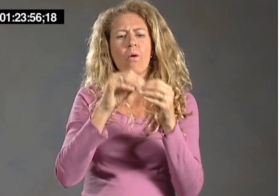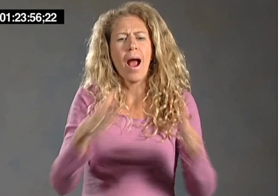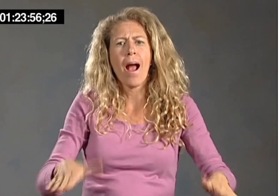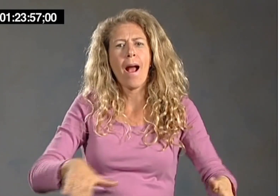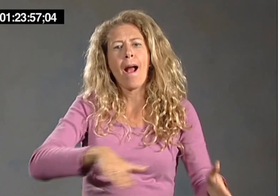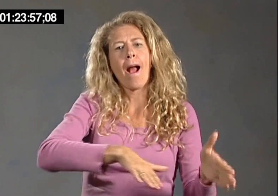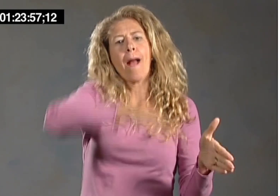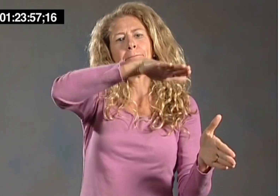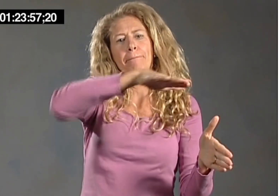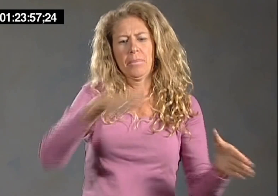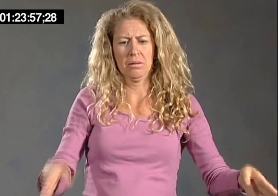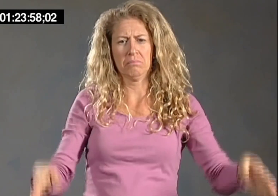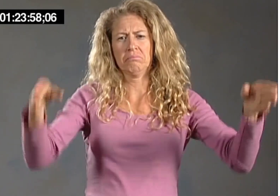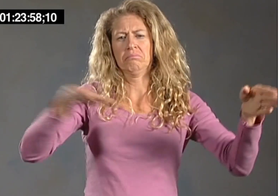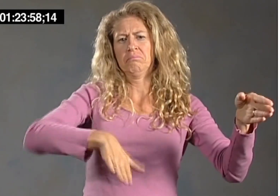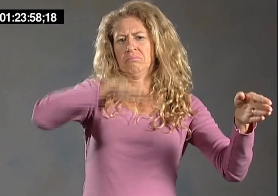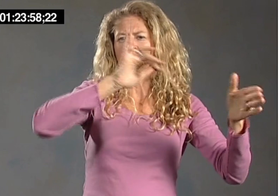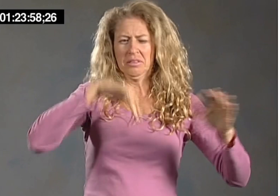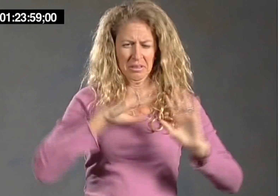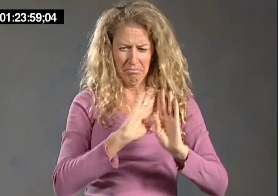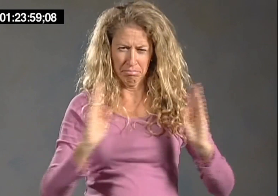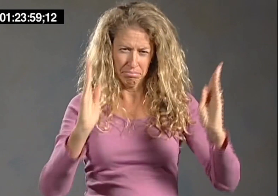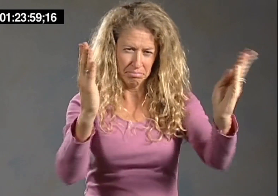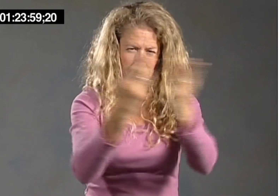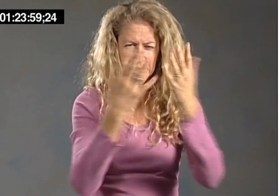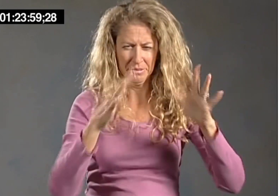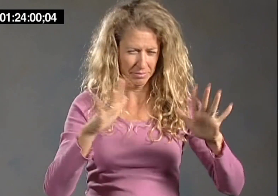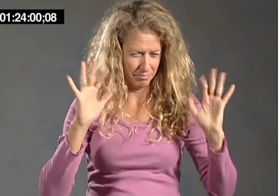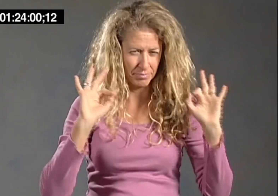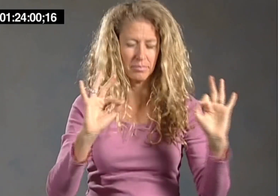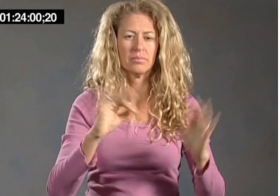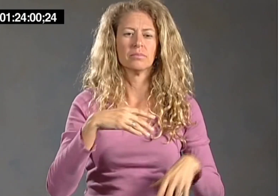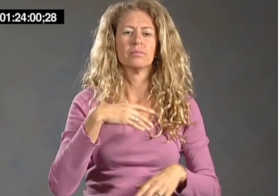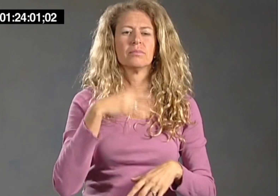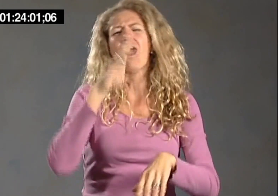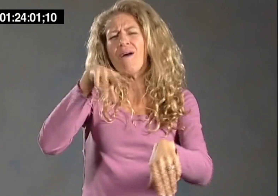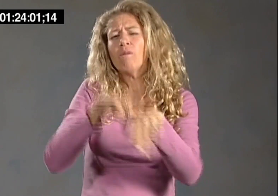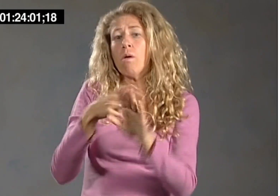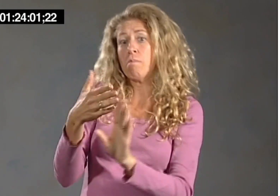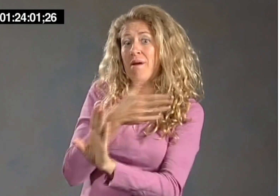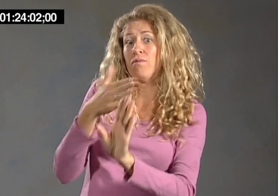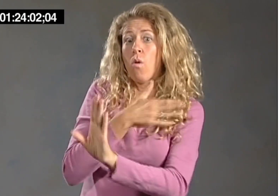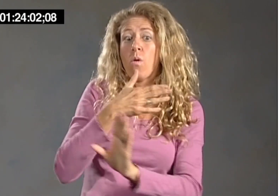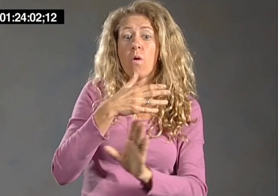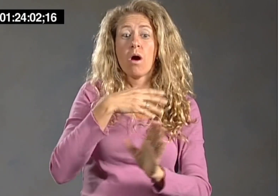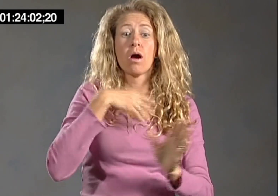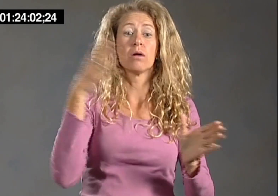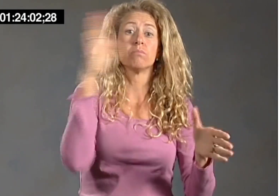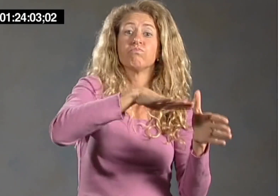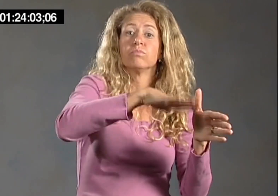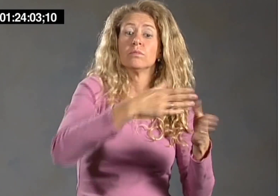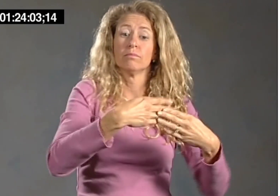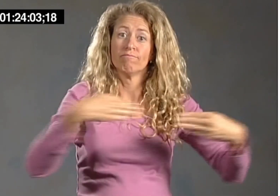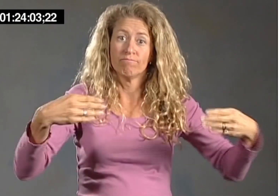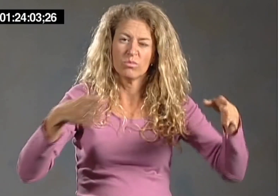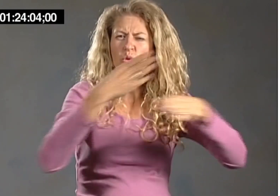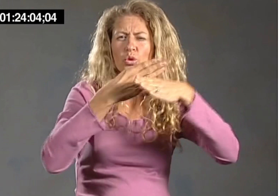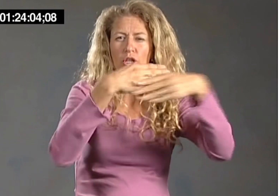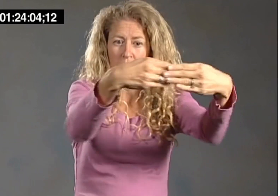ahead. And I felt like a fancy farmer. I want to put special soil into the garden. With